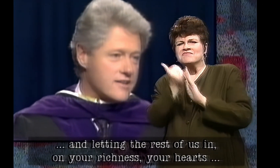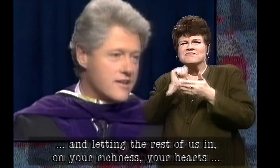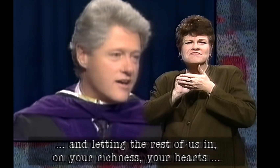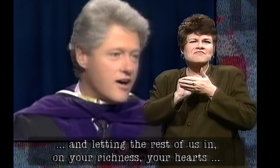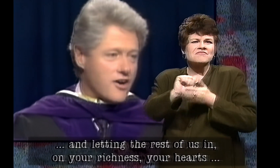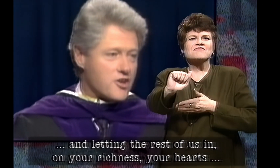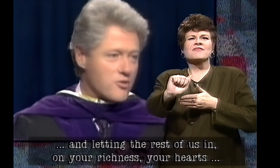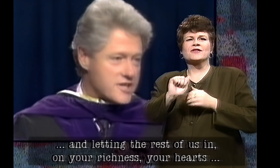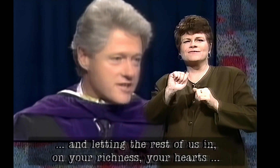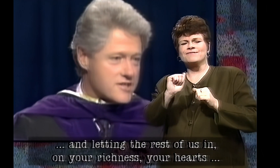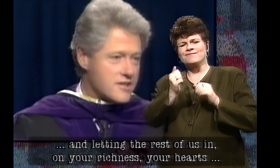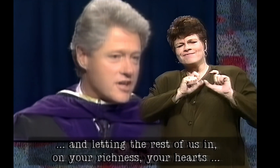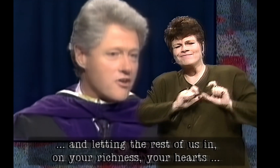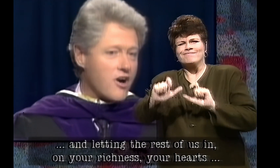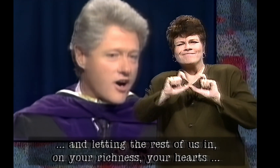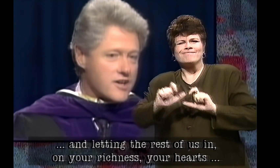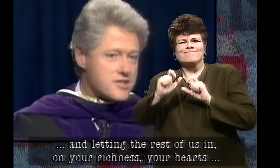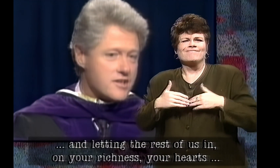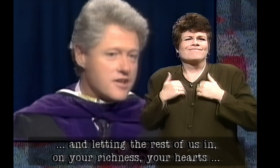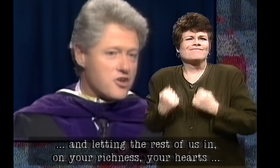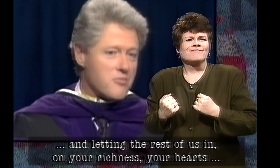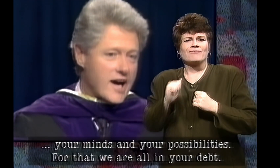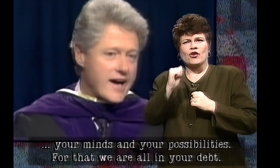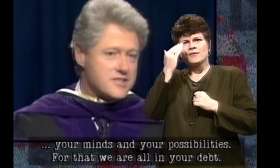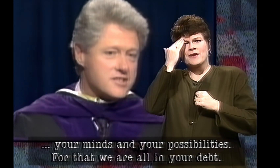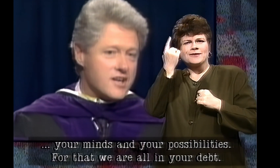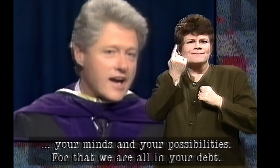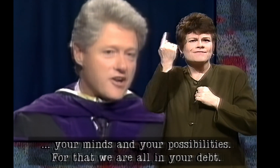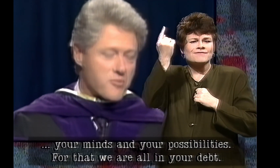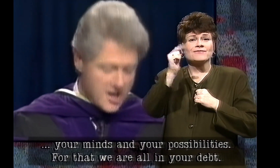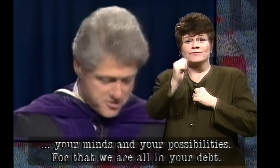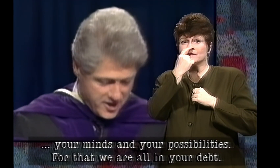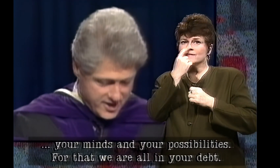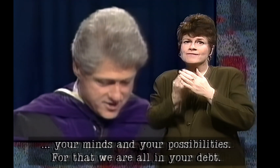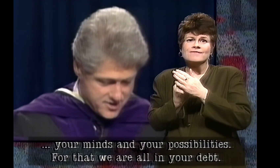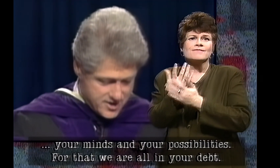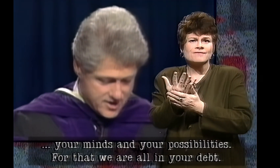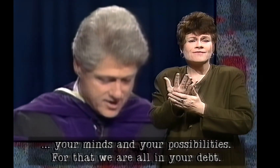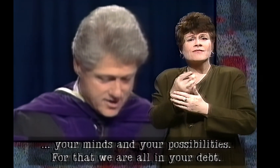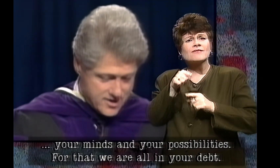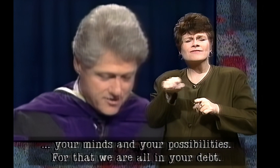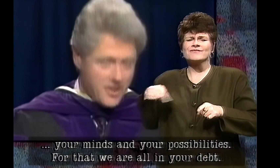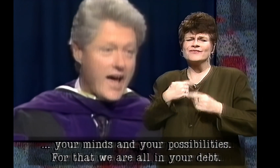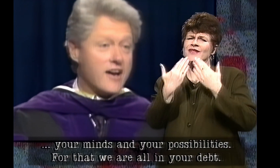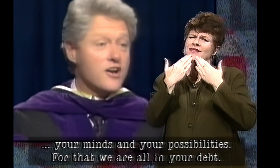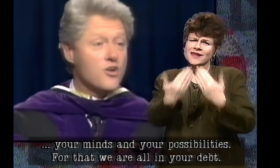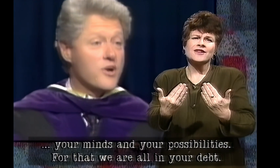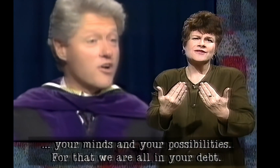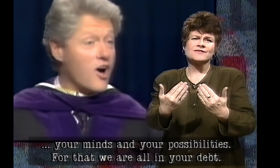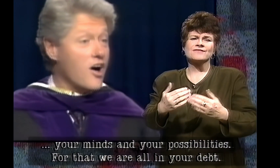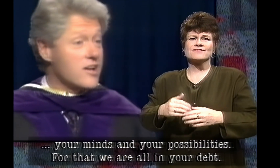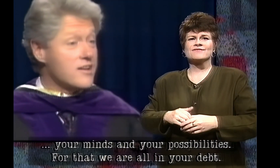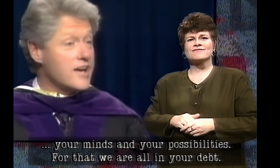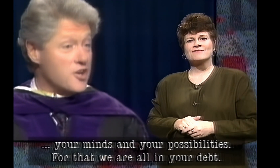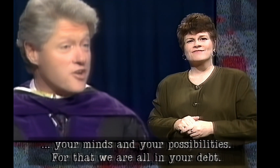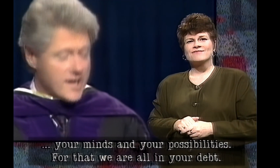in on your richness, your hearts, your minds, and your possibilities. For that, we are